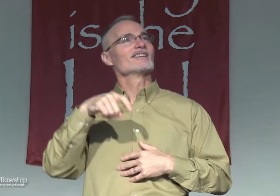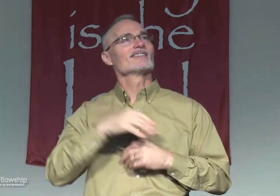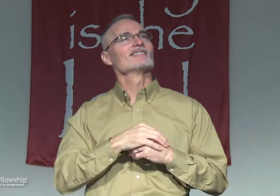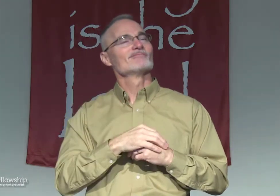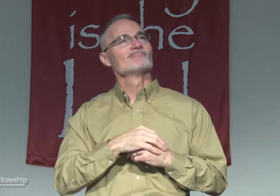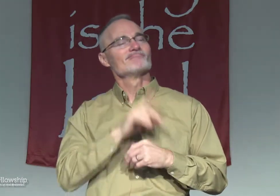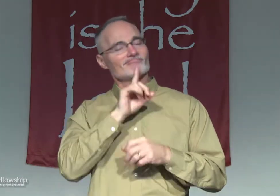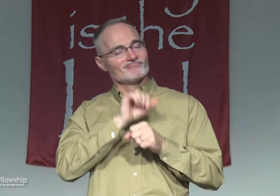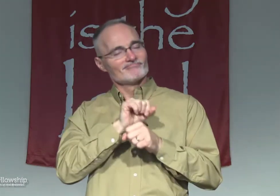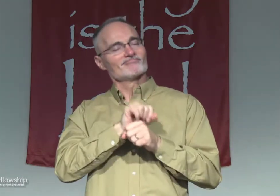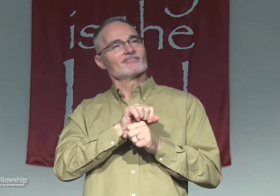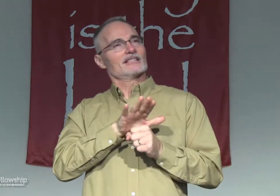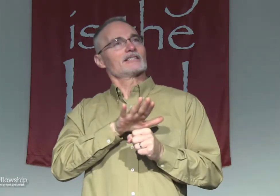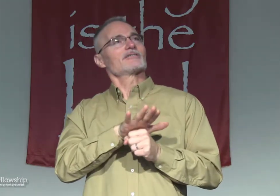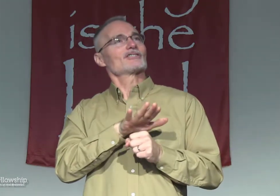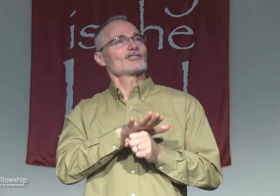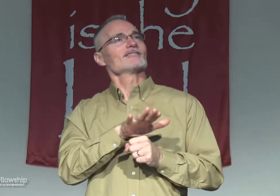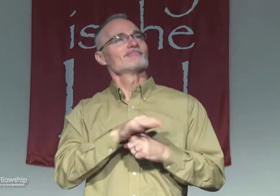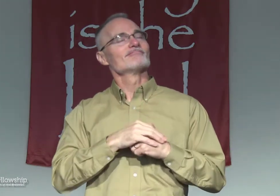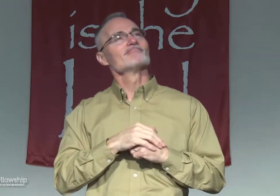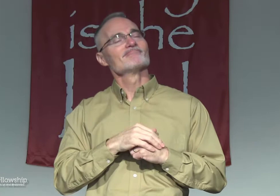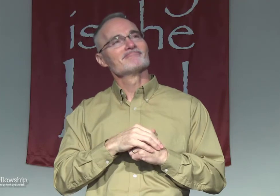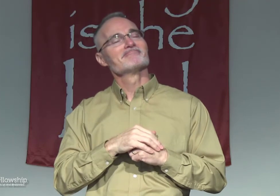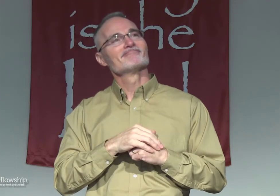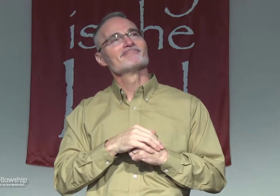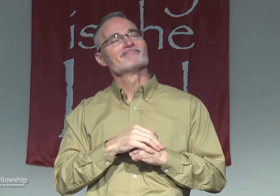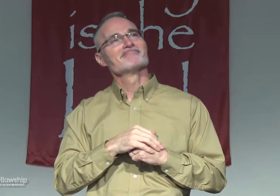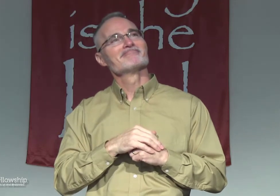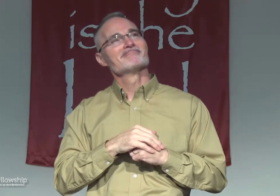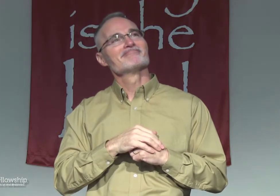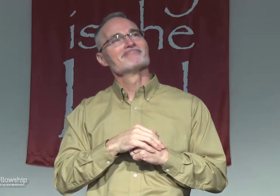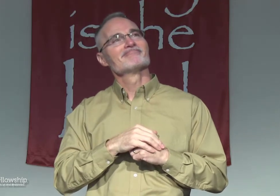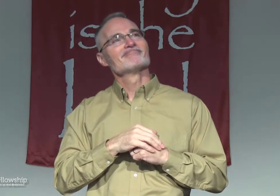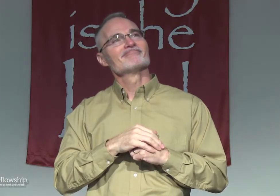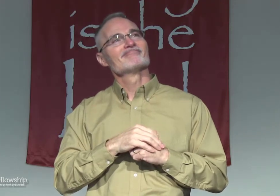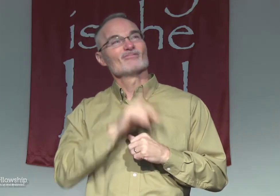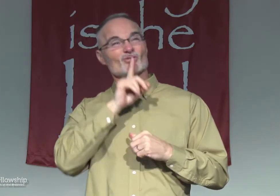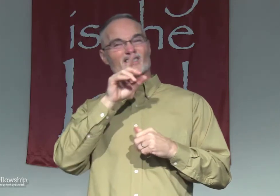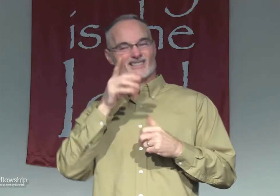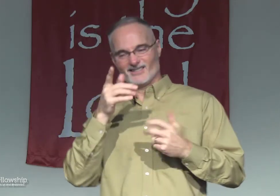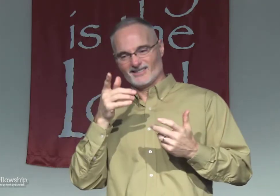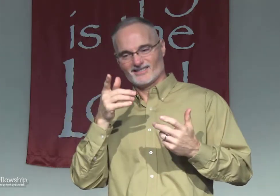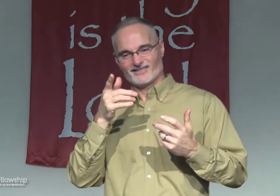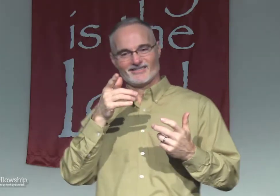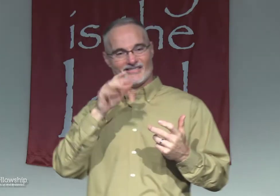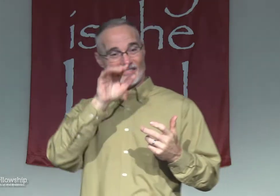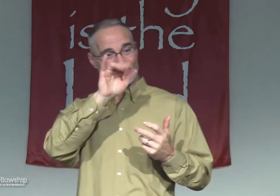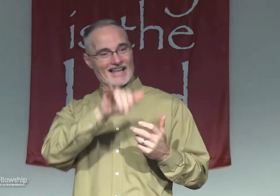that you have given us all that we need, that it is sufficient.